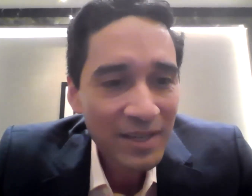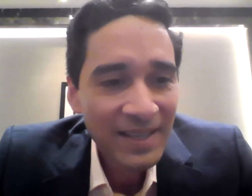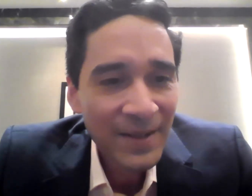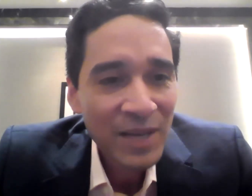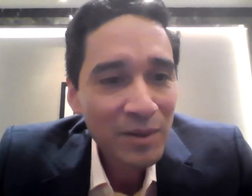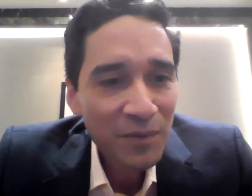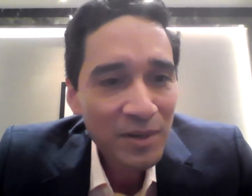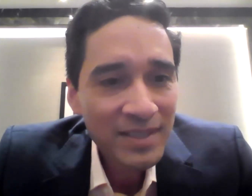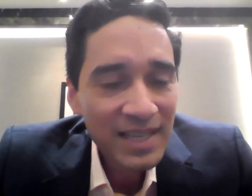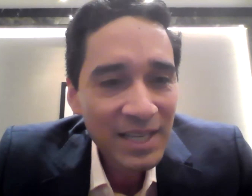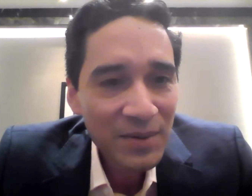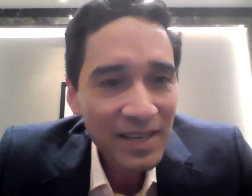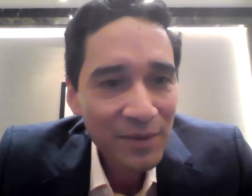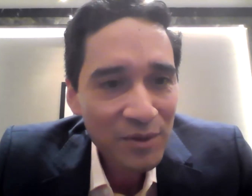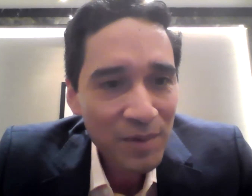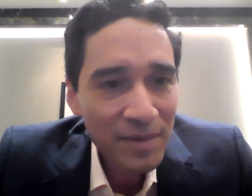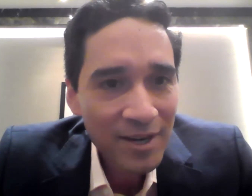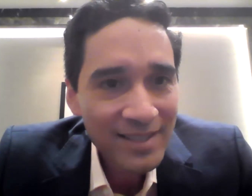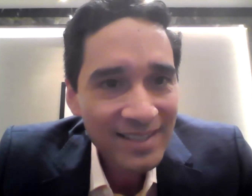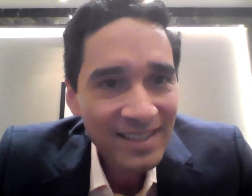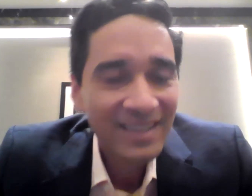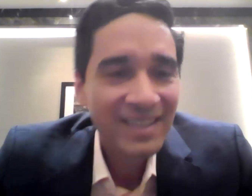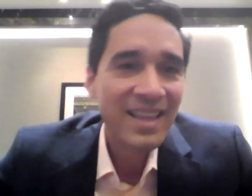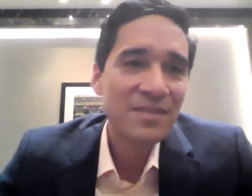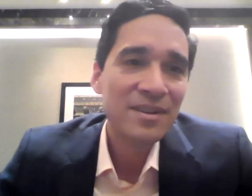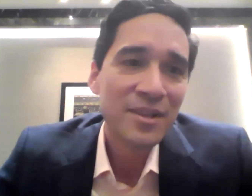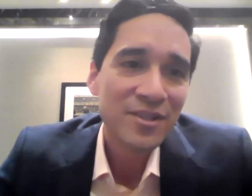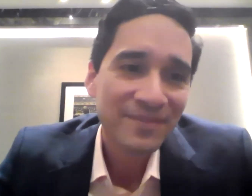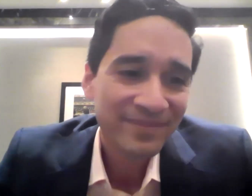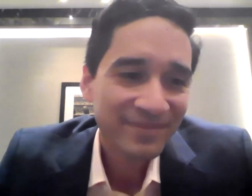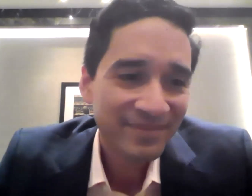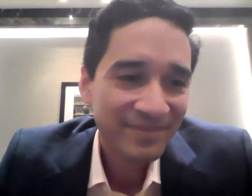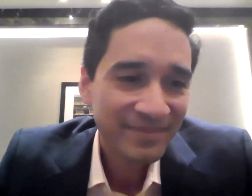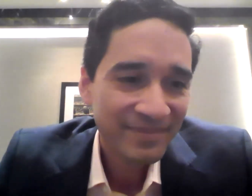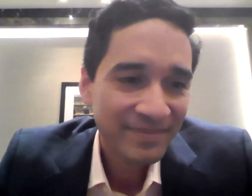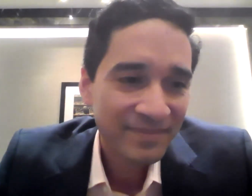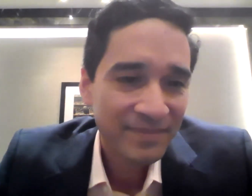attention support. And we look forward to seeing you in future webinars. Thank you very much.